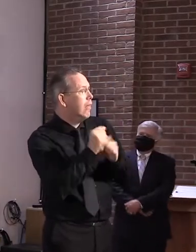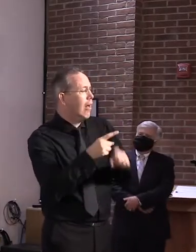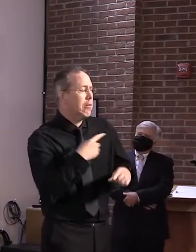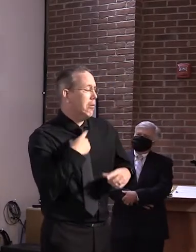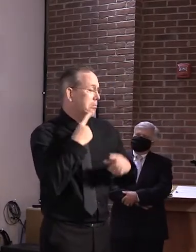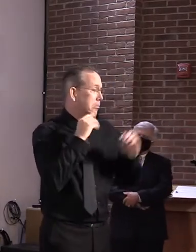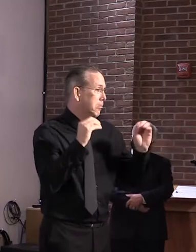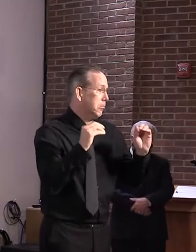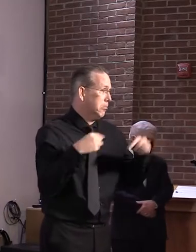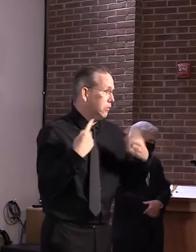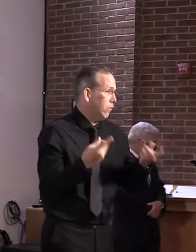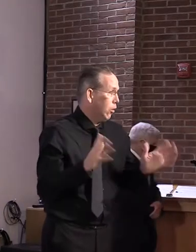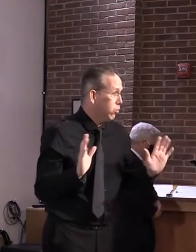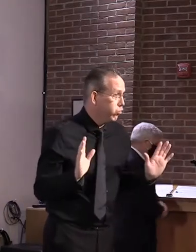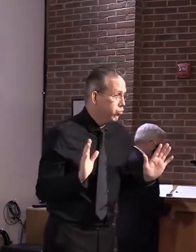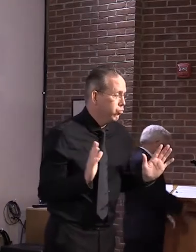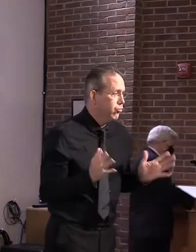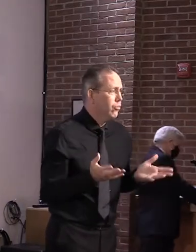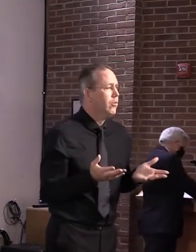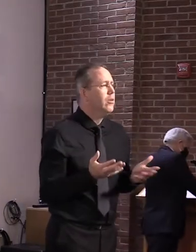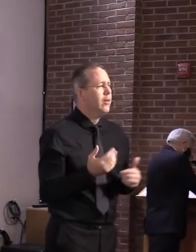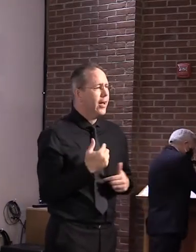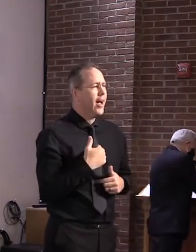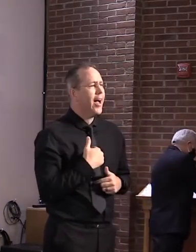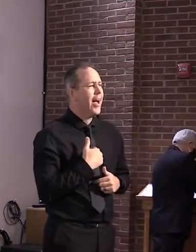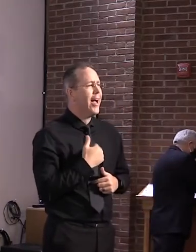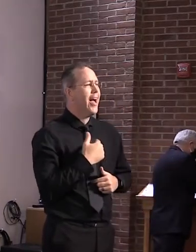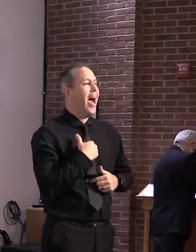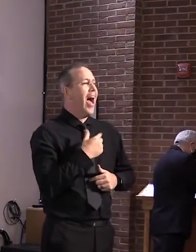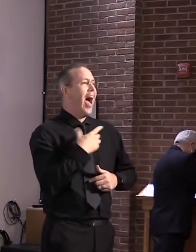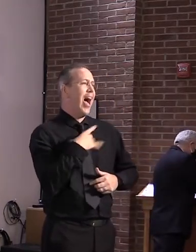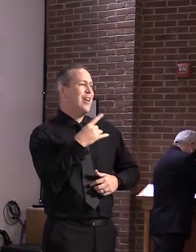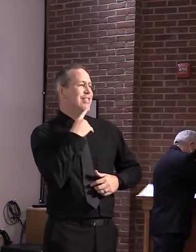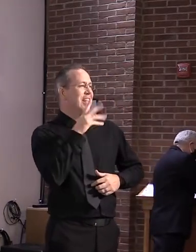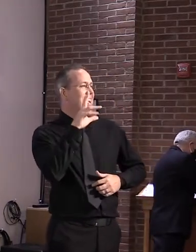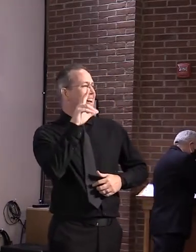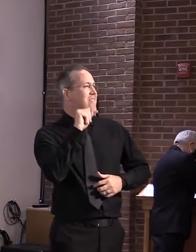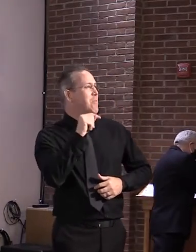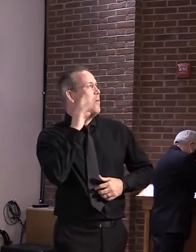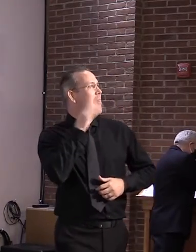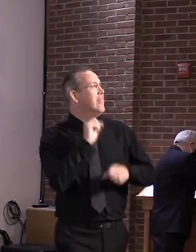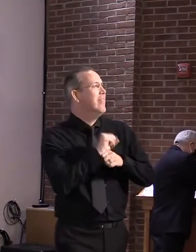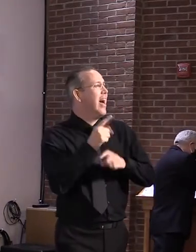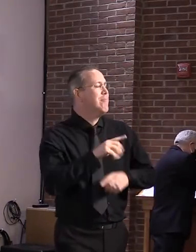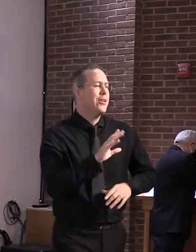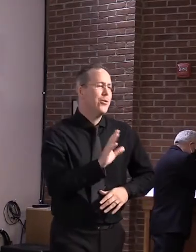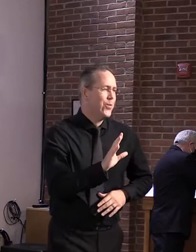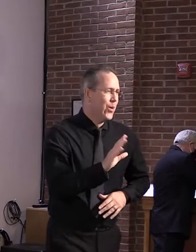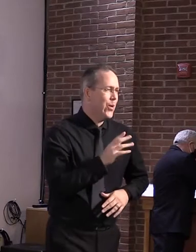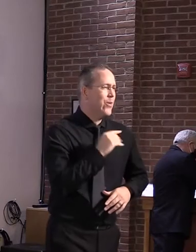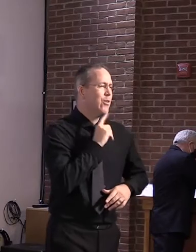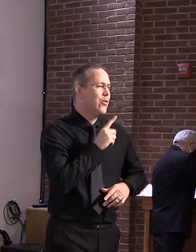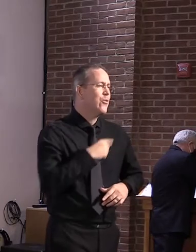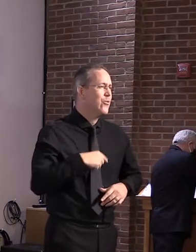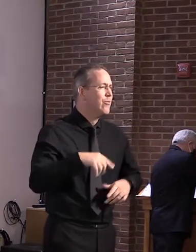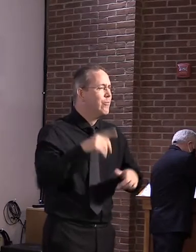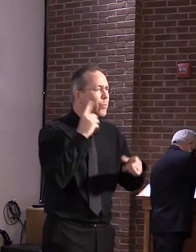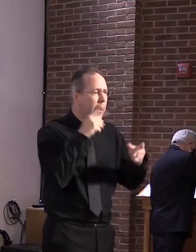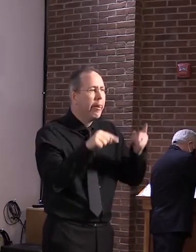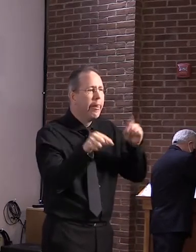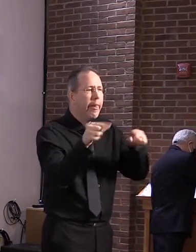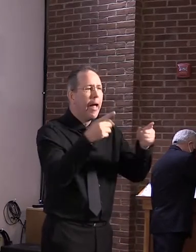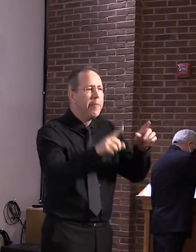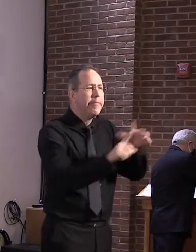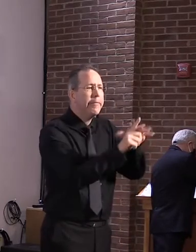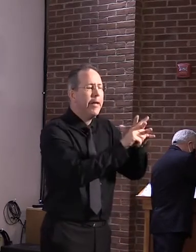We like to say that we're Vermont and that wouldn't happen here. But the fact is, I'm not hearing a lot of that. One thing I